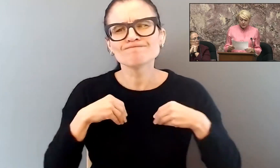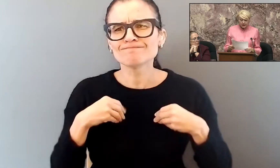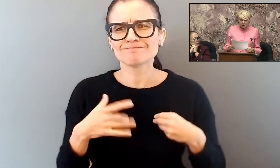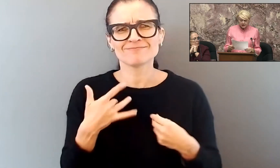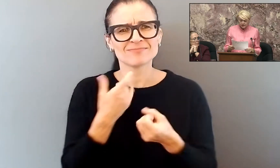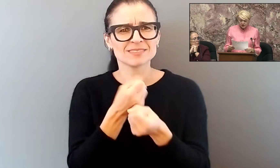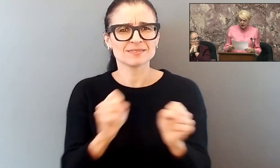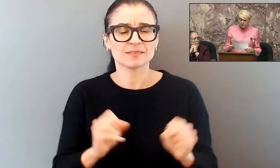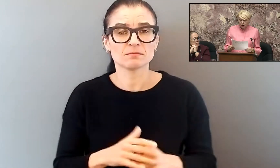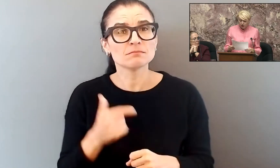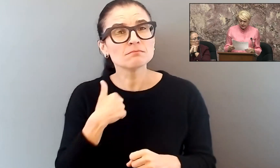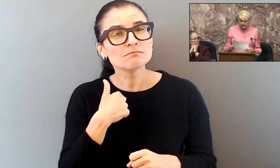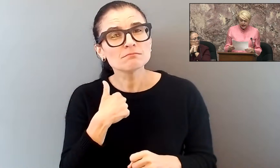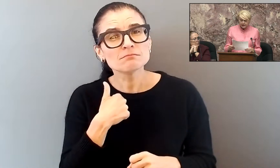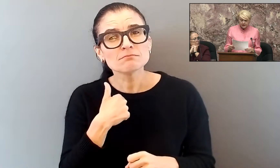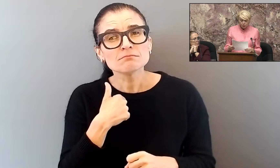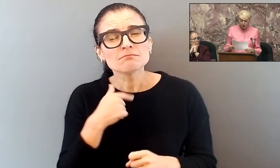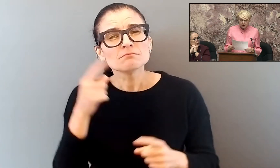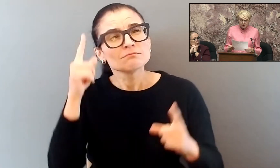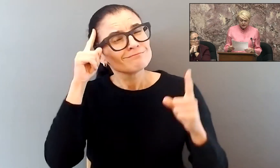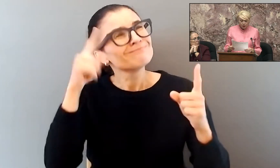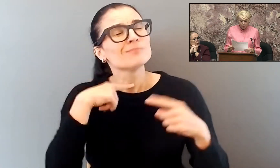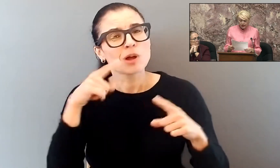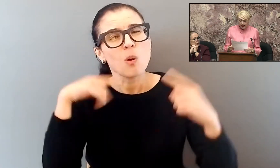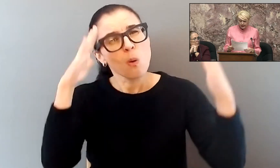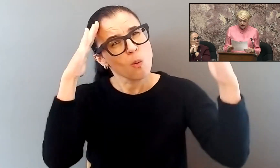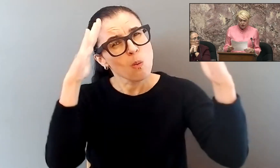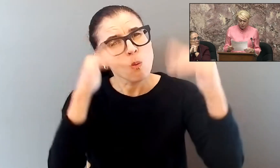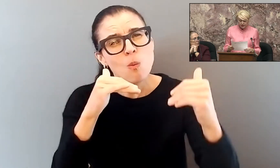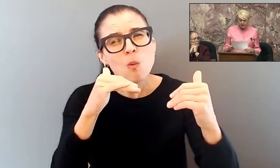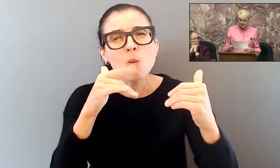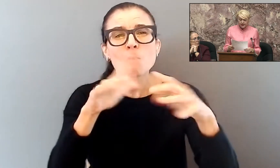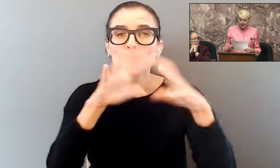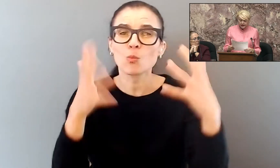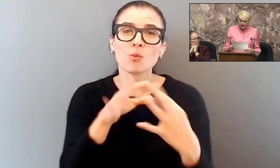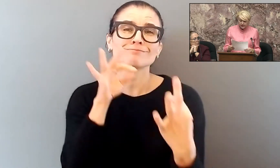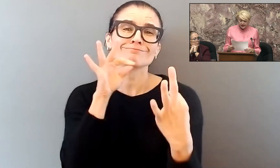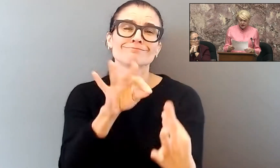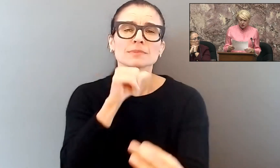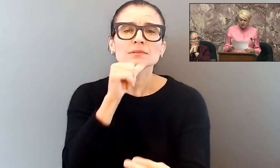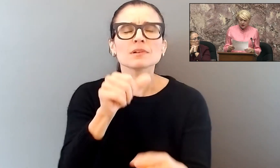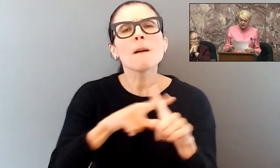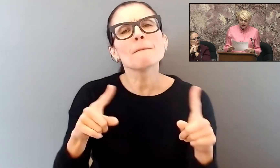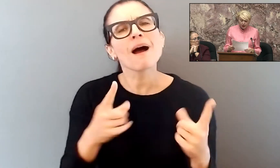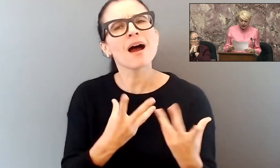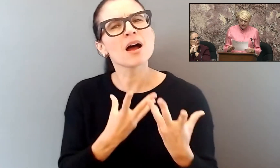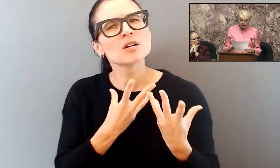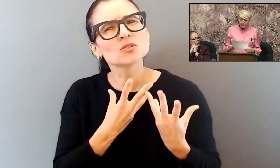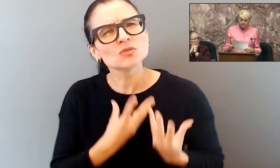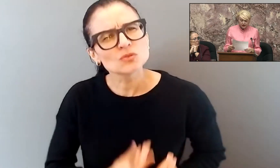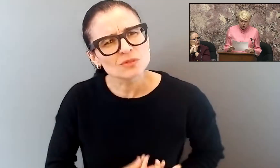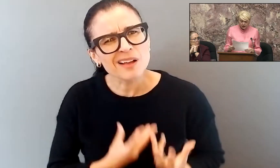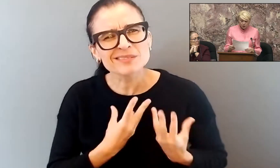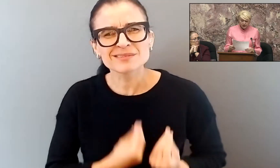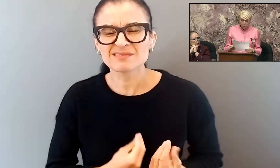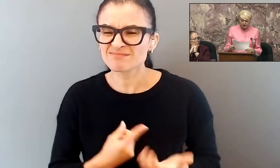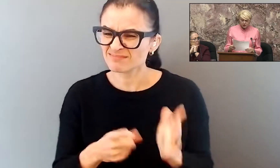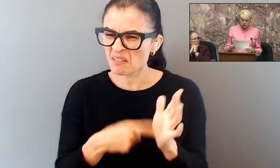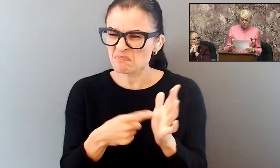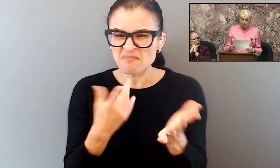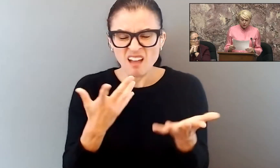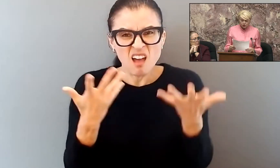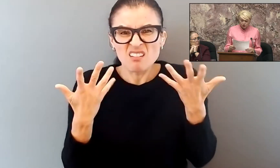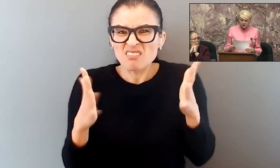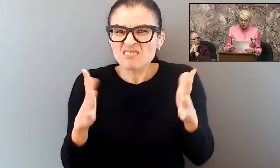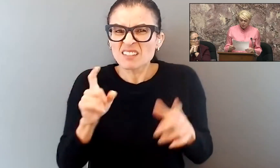one, because sometimes all it takes is one small act of openness, an invitation, a smile, a genuine